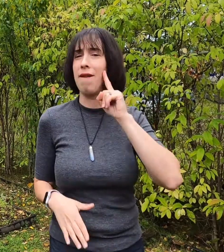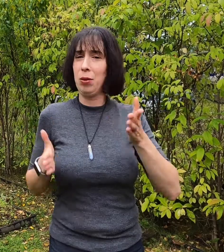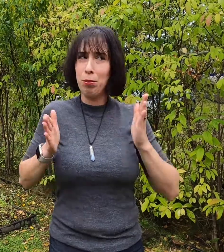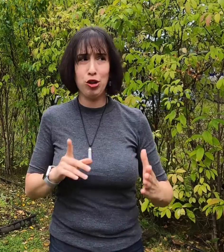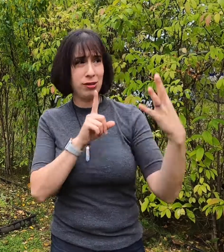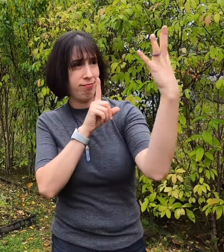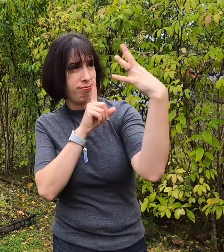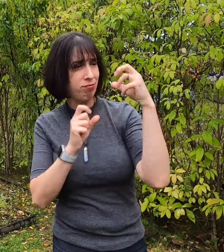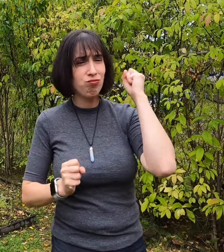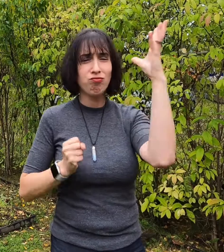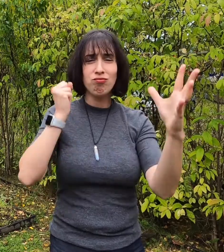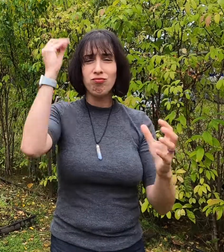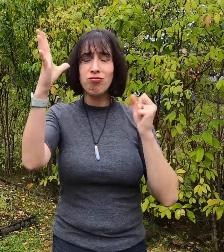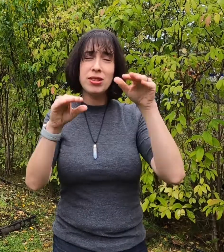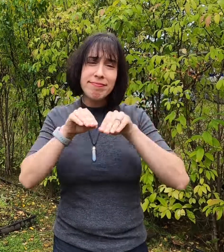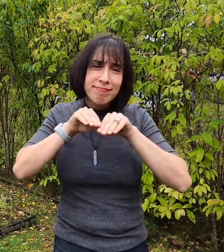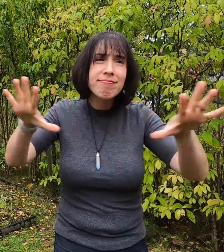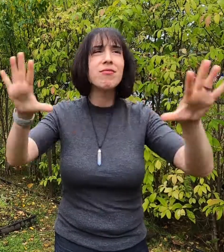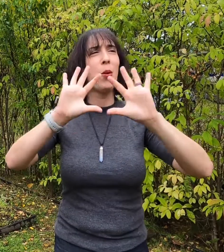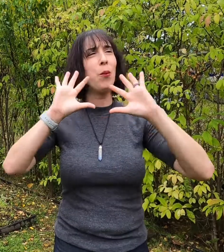Jewish deaf person signing the